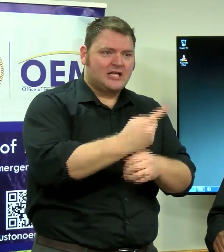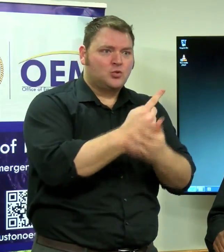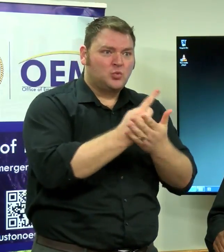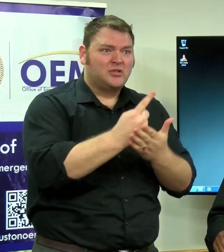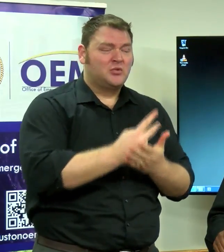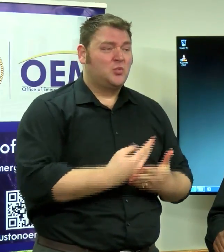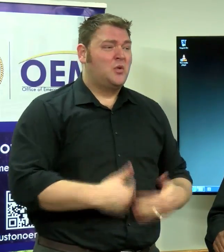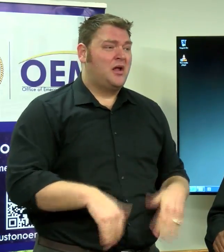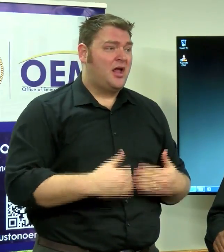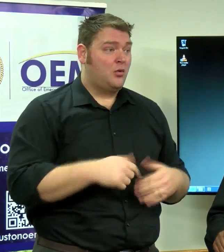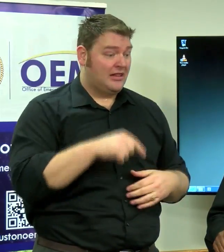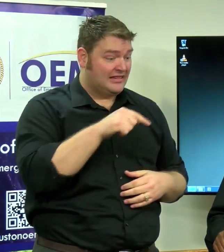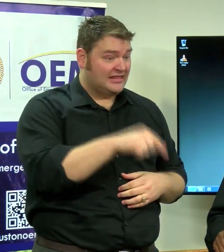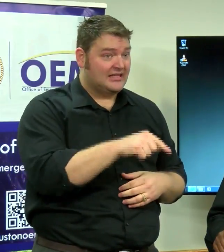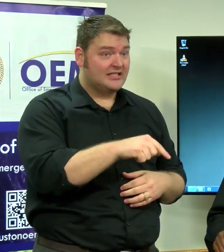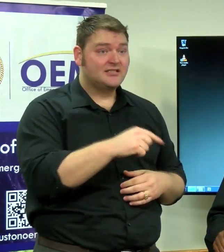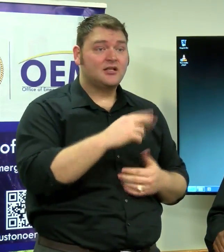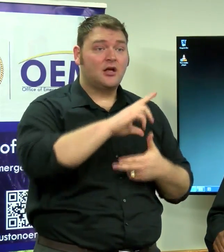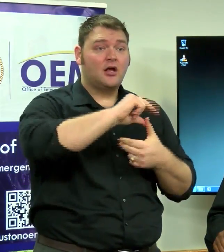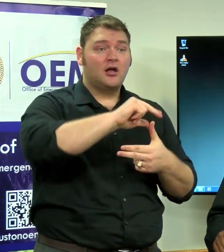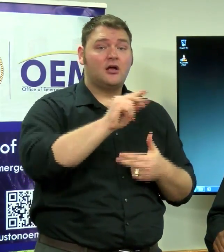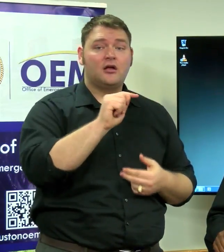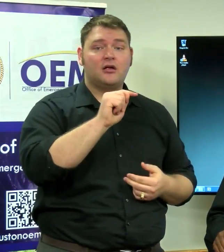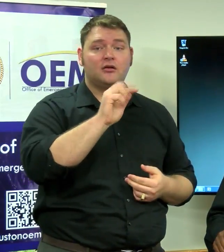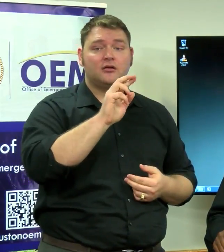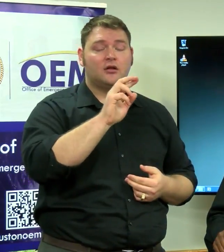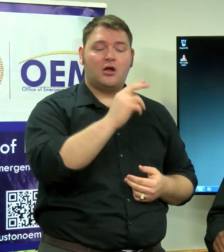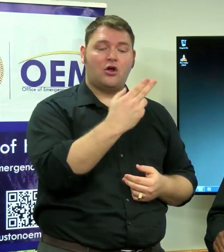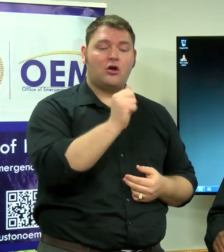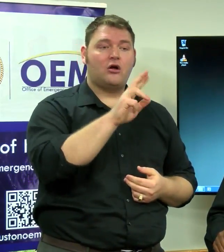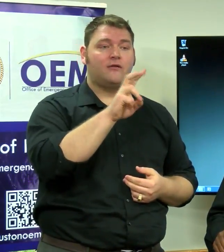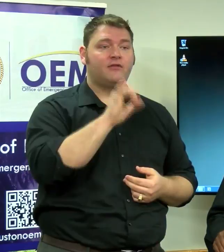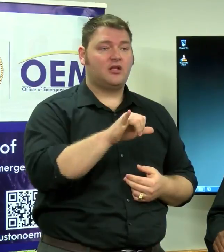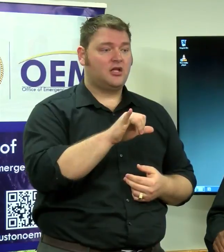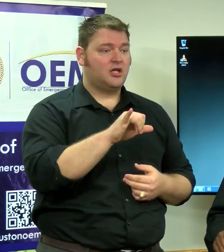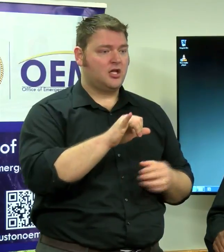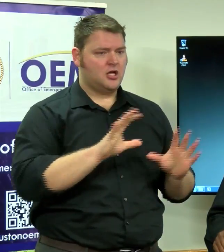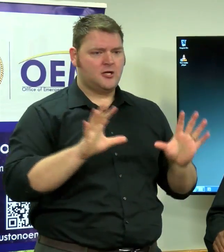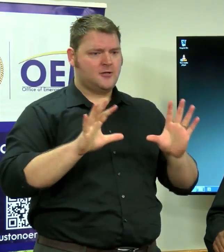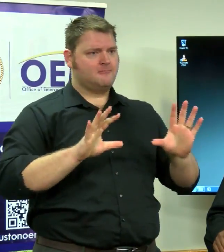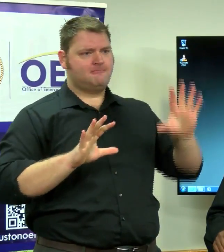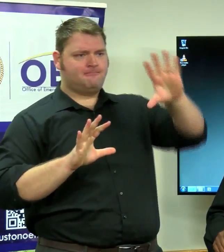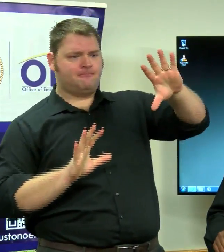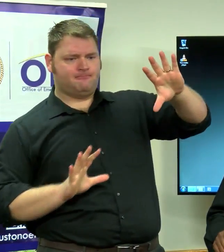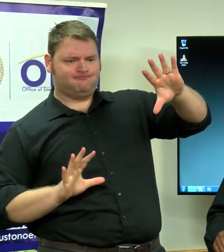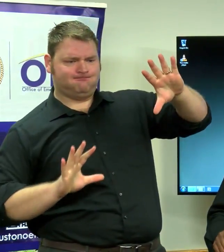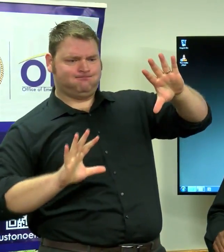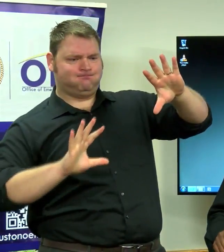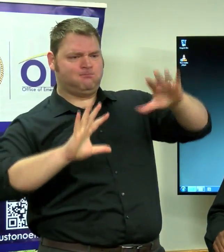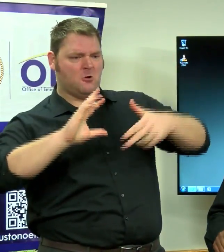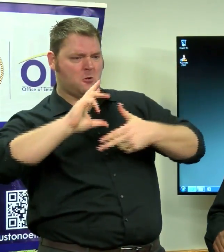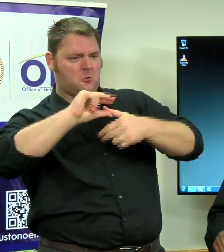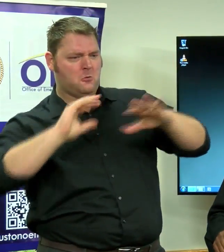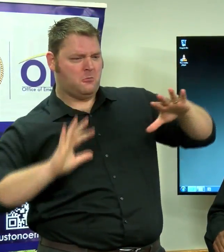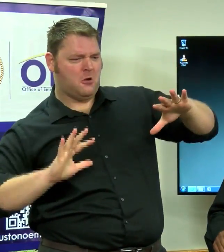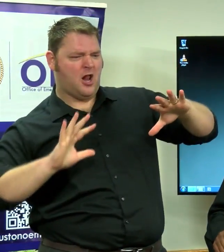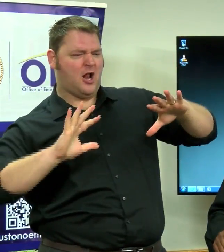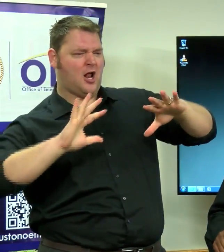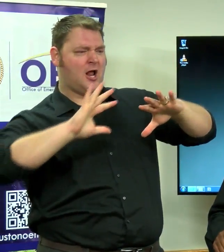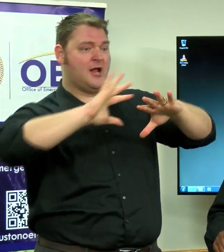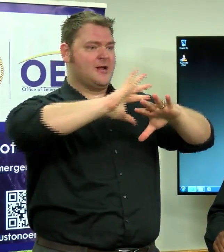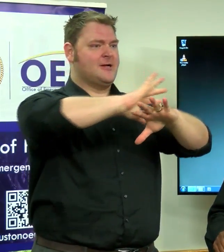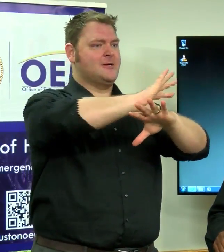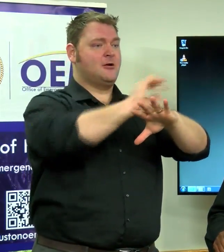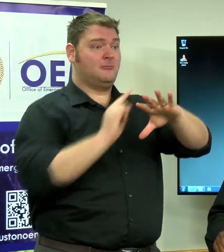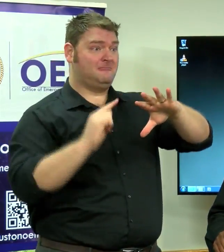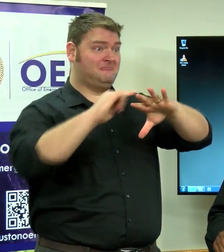that hit, then went up north, northwest, started turning a little northeast, and then coming back down, and then